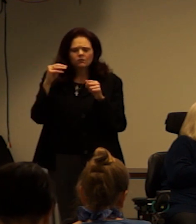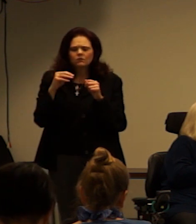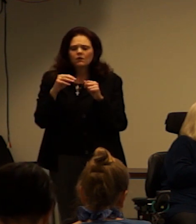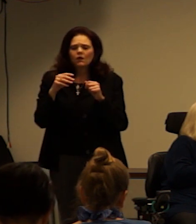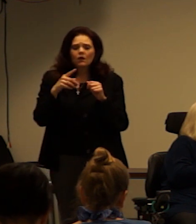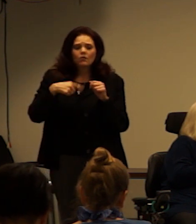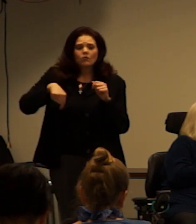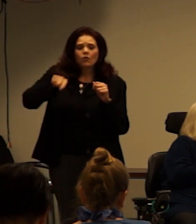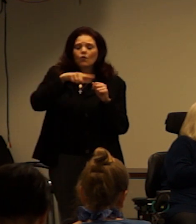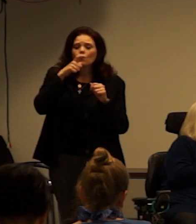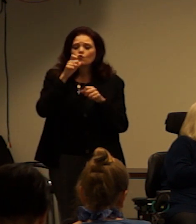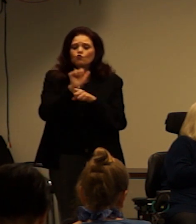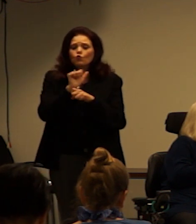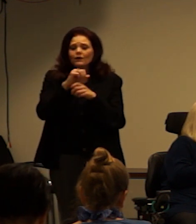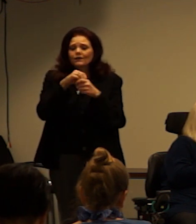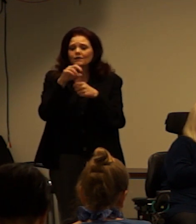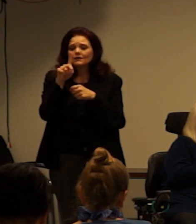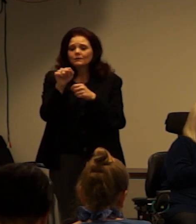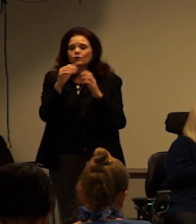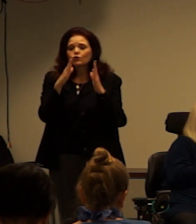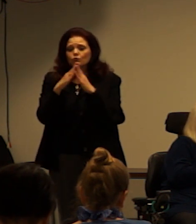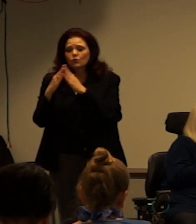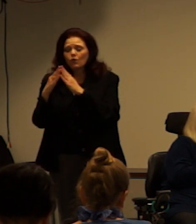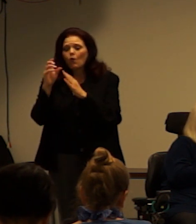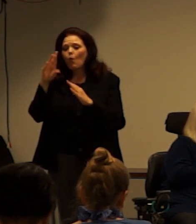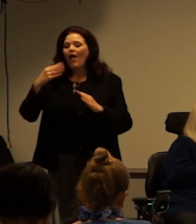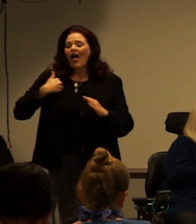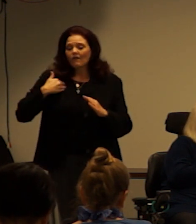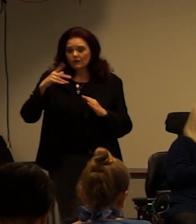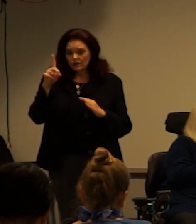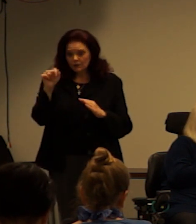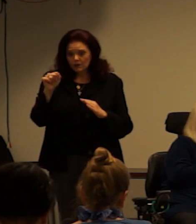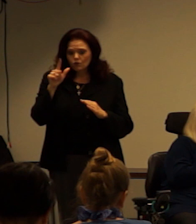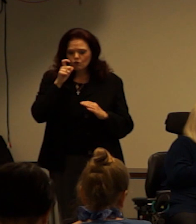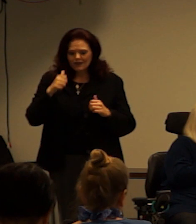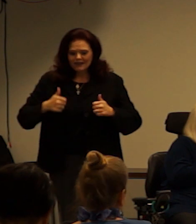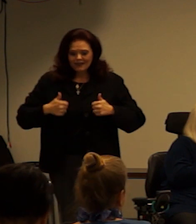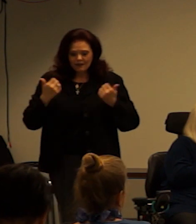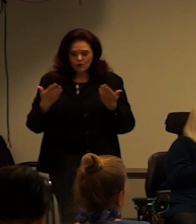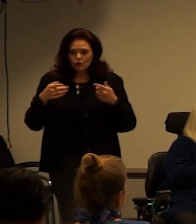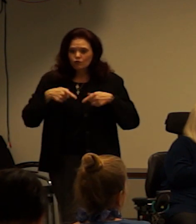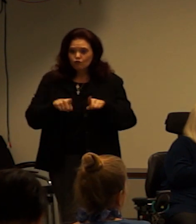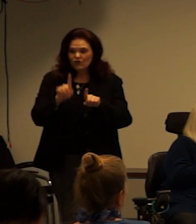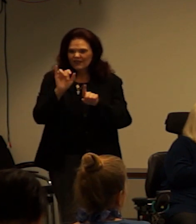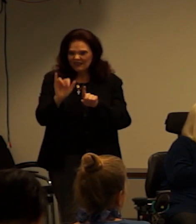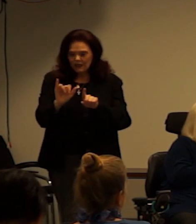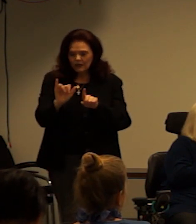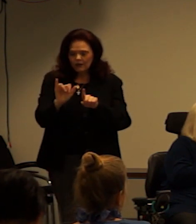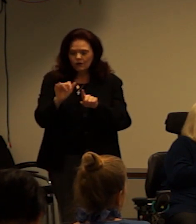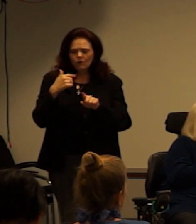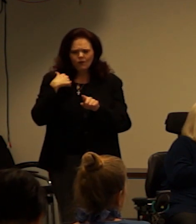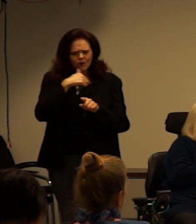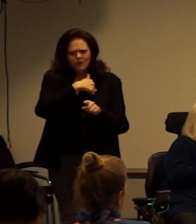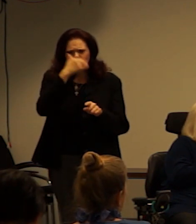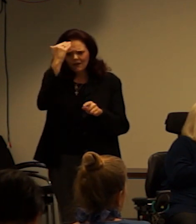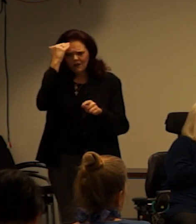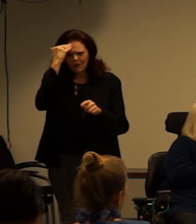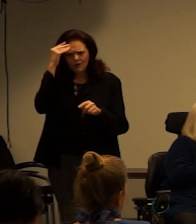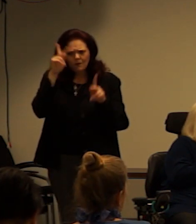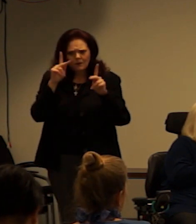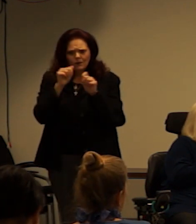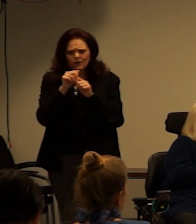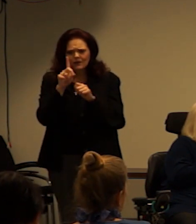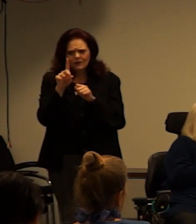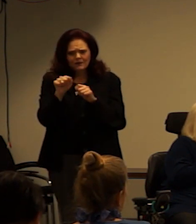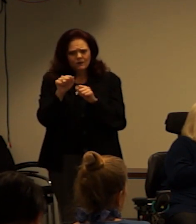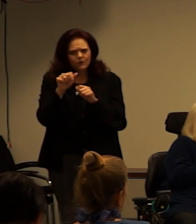of us who worked in the disability community or who have disabilities that maybe were living here, we know that folks with